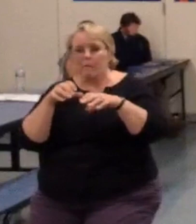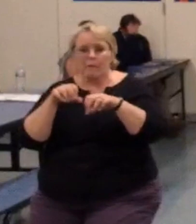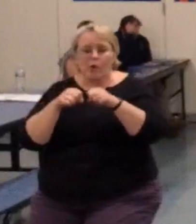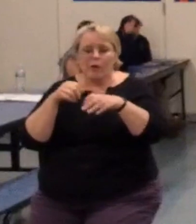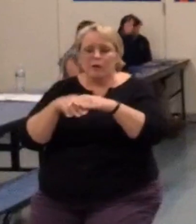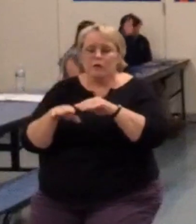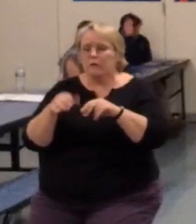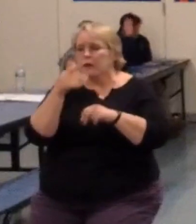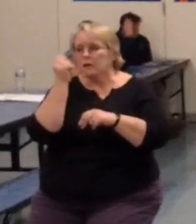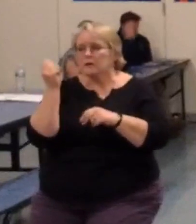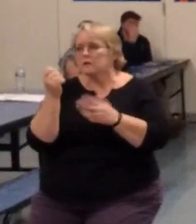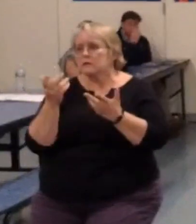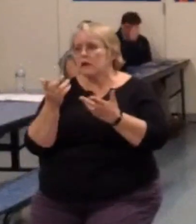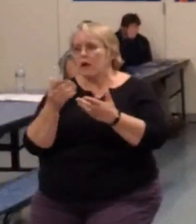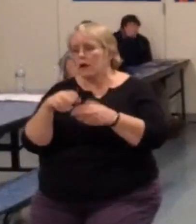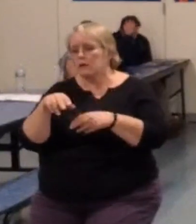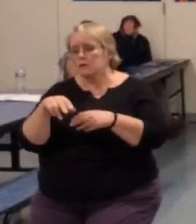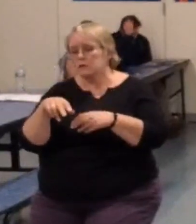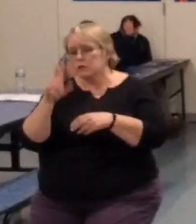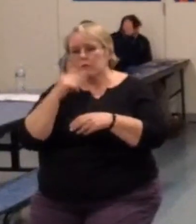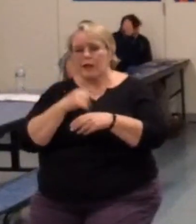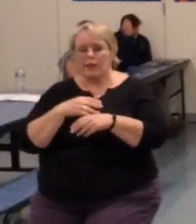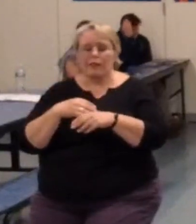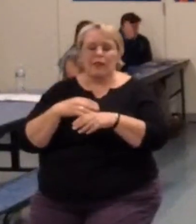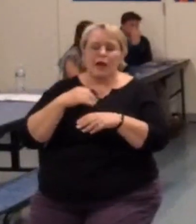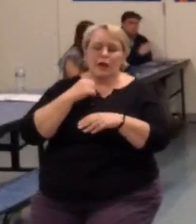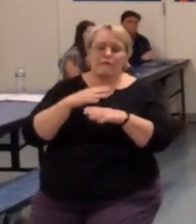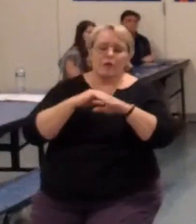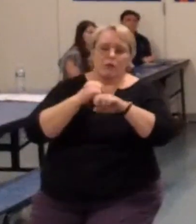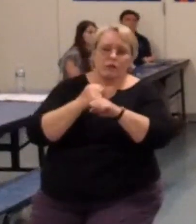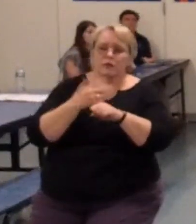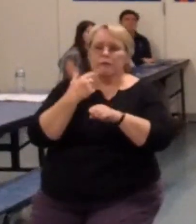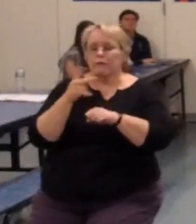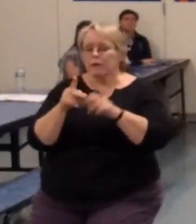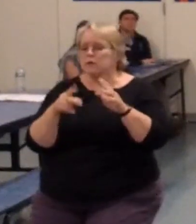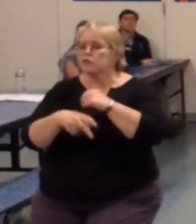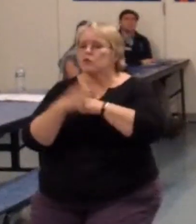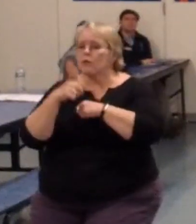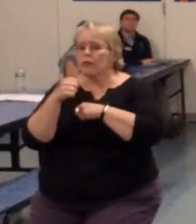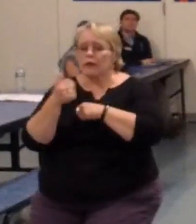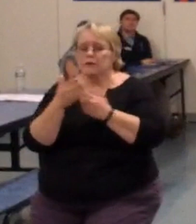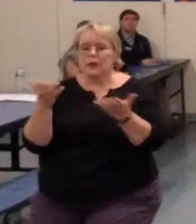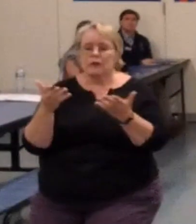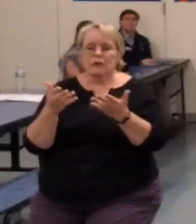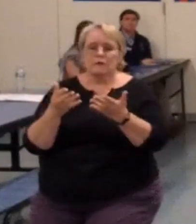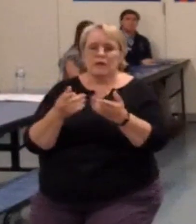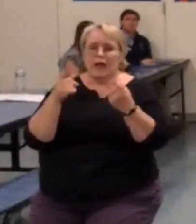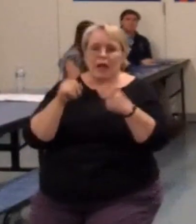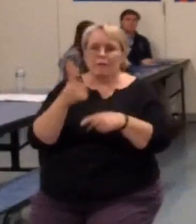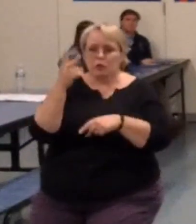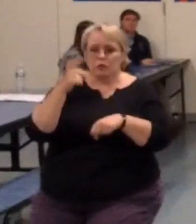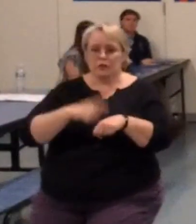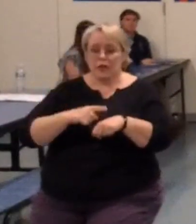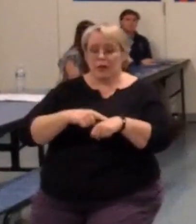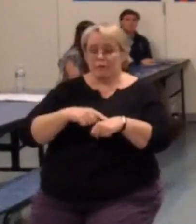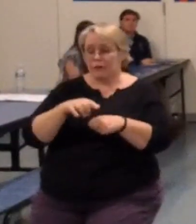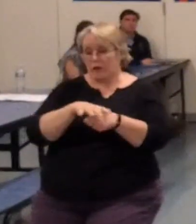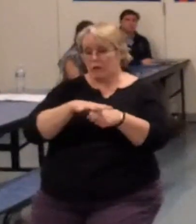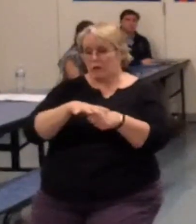into because I was dumb and left it unlocked. So somebody took some stuff out of it. That's happened maybe twice in the